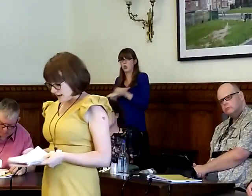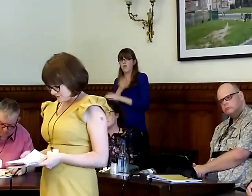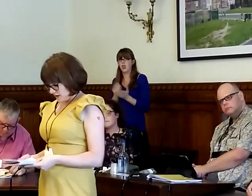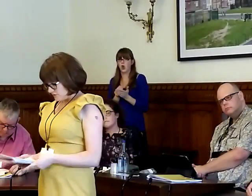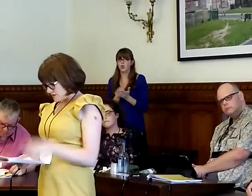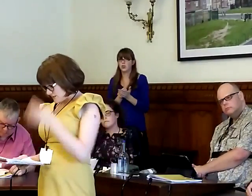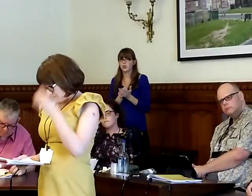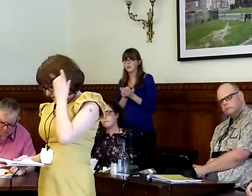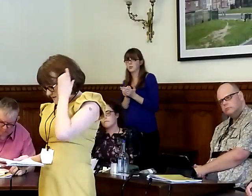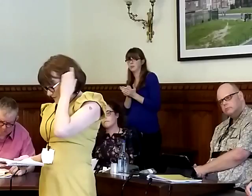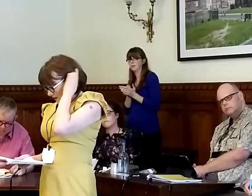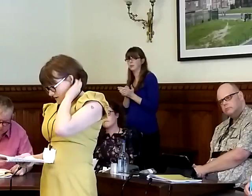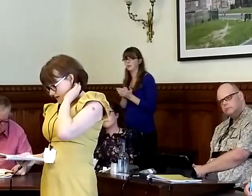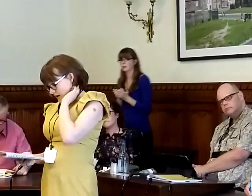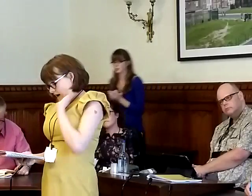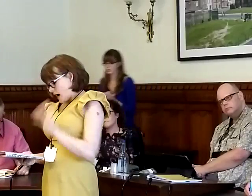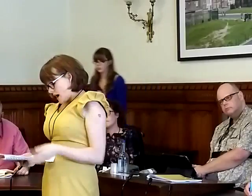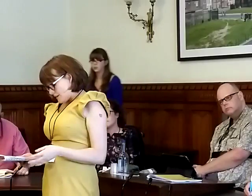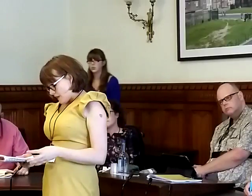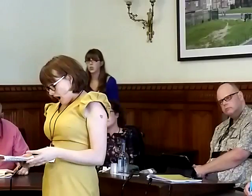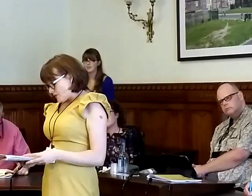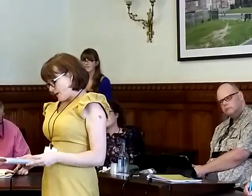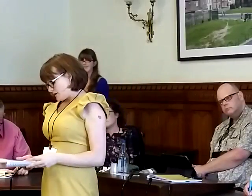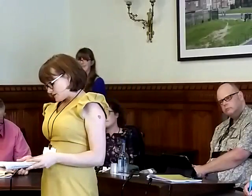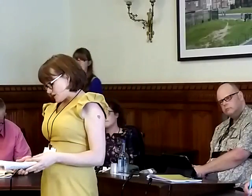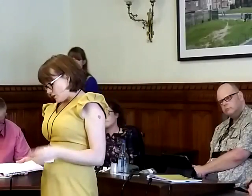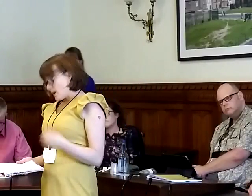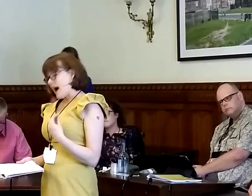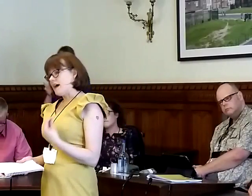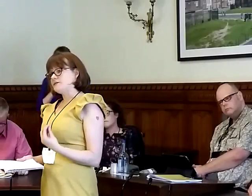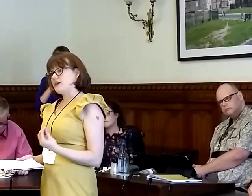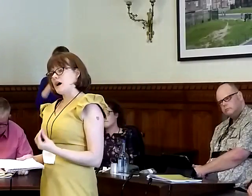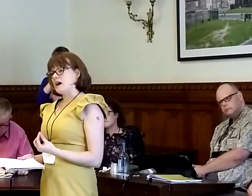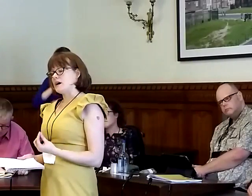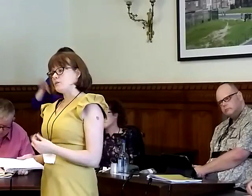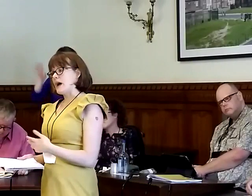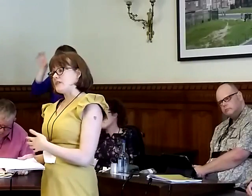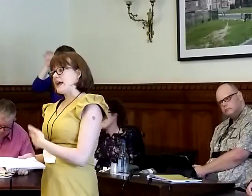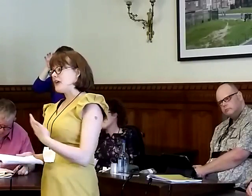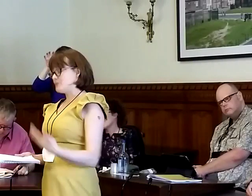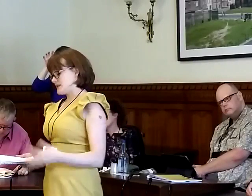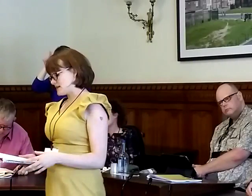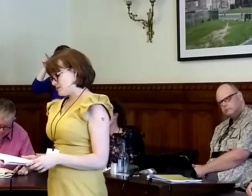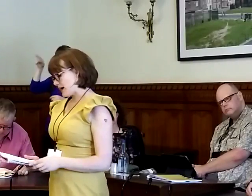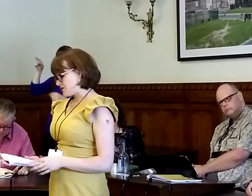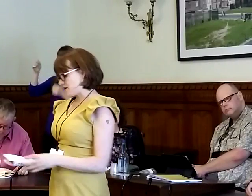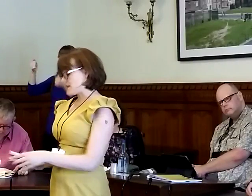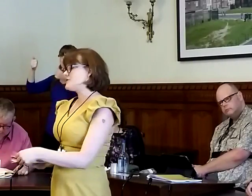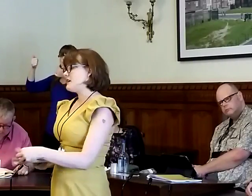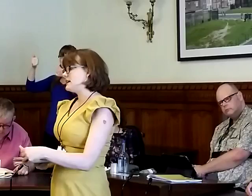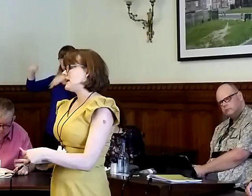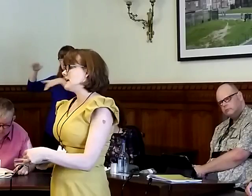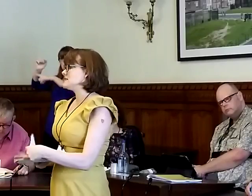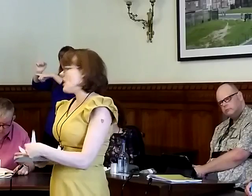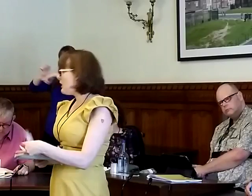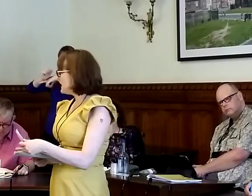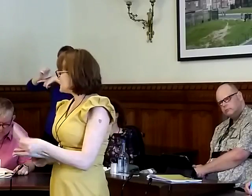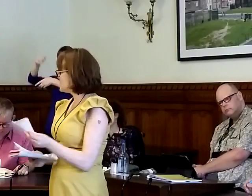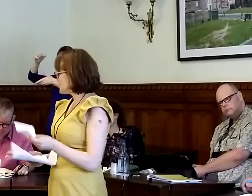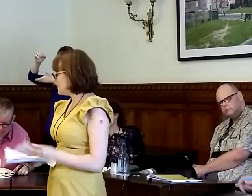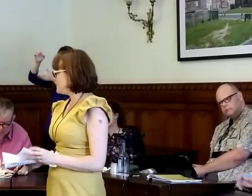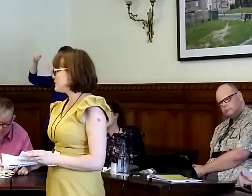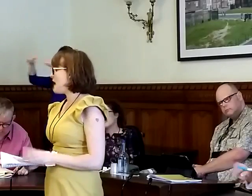of the former ILF recipients fund. Other boroughs, though, have where they have protected packages, it's very